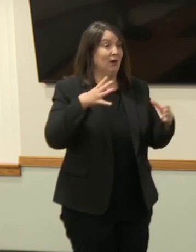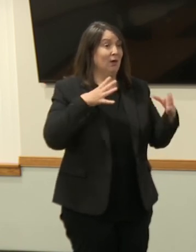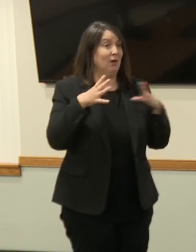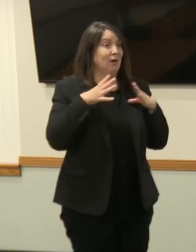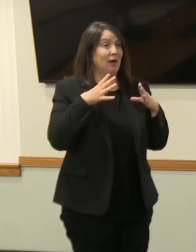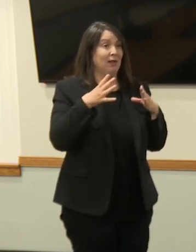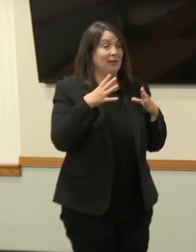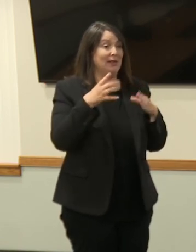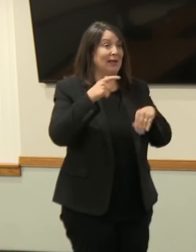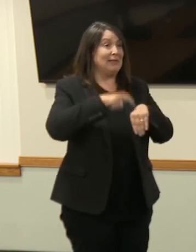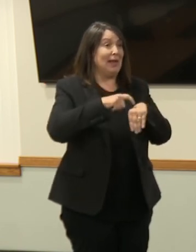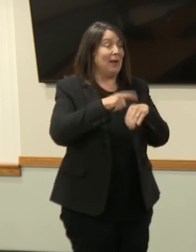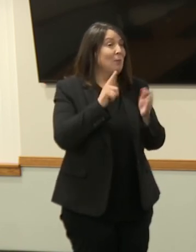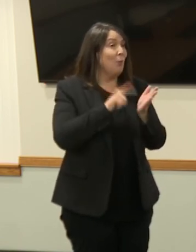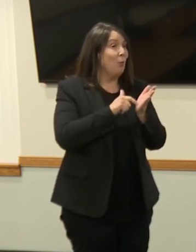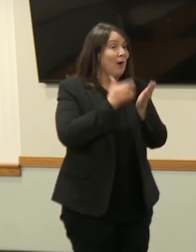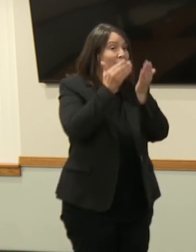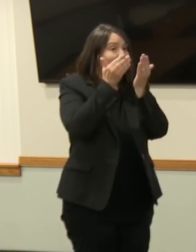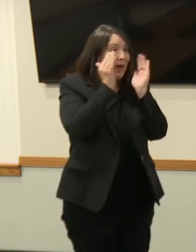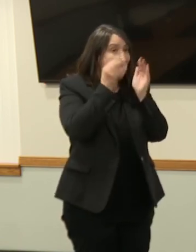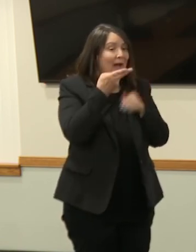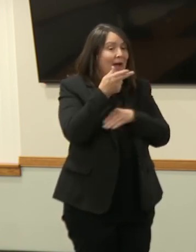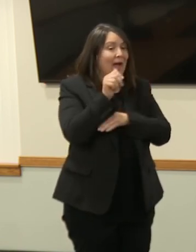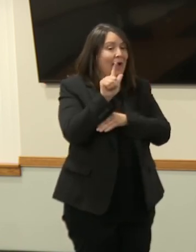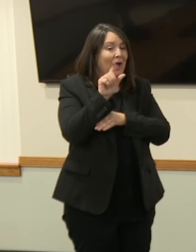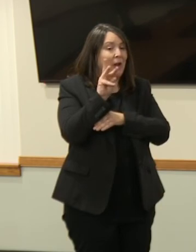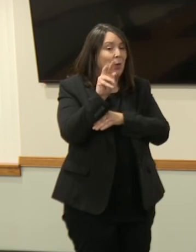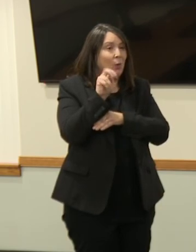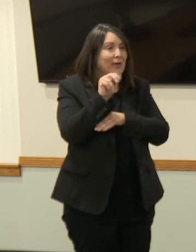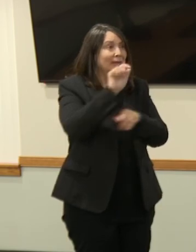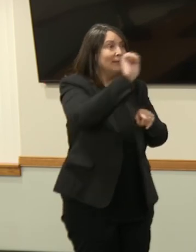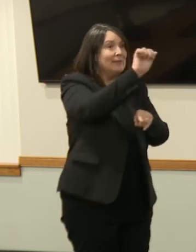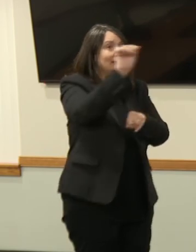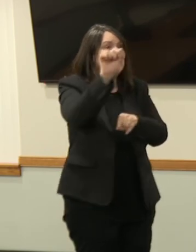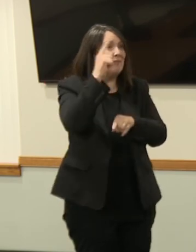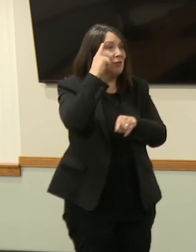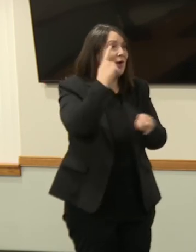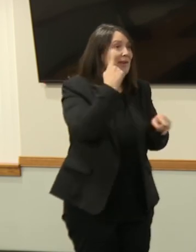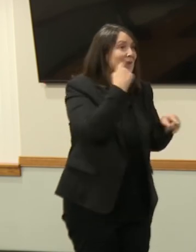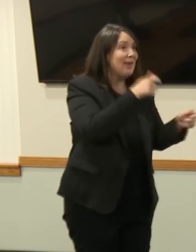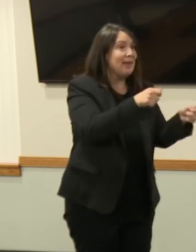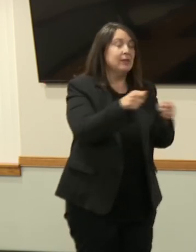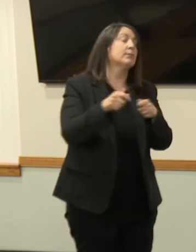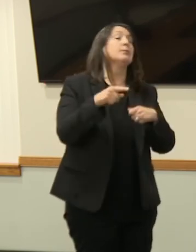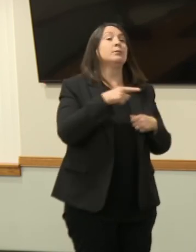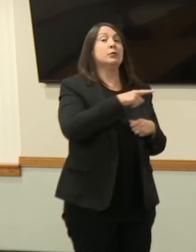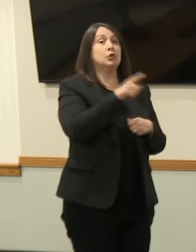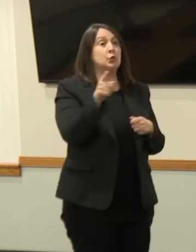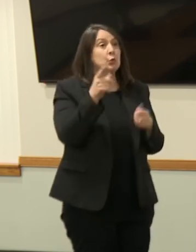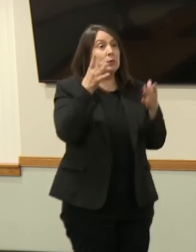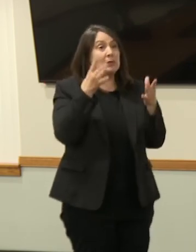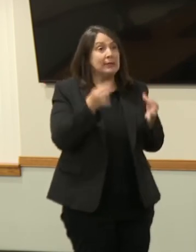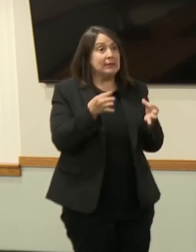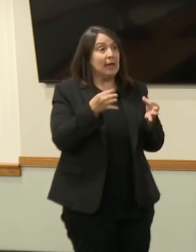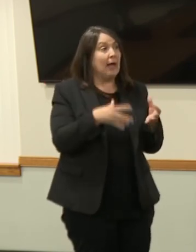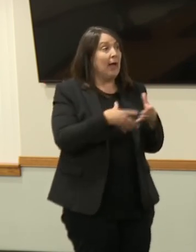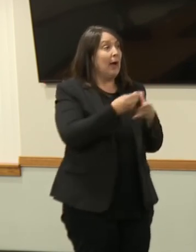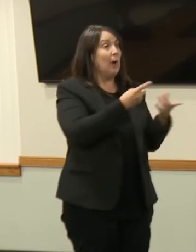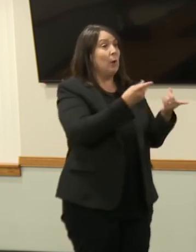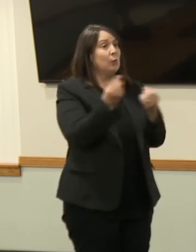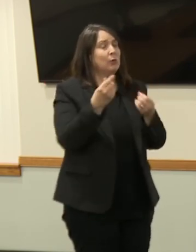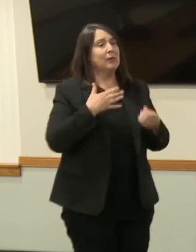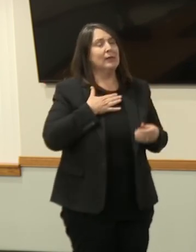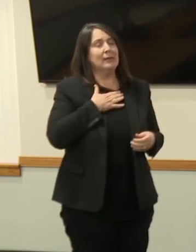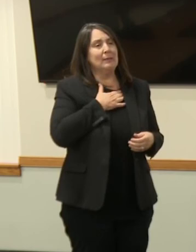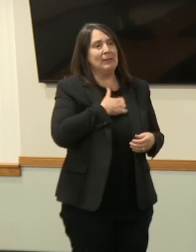Halloween. So I want to reiterate the fact that if you choose to do Halloween activities, make sure you follow the